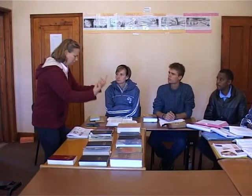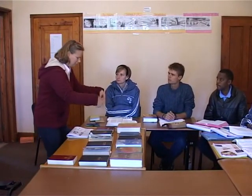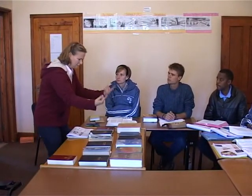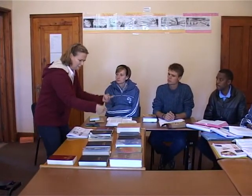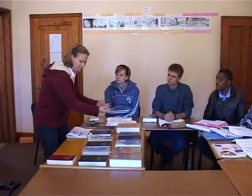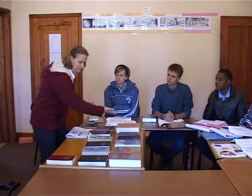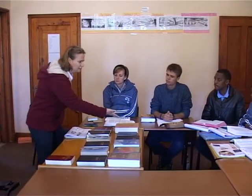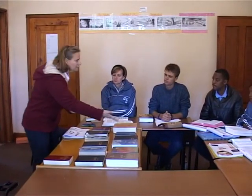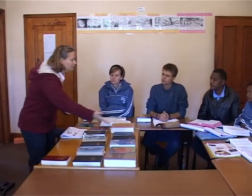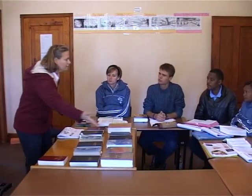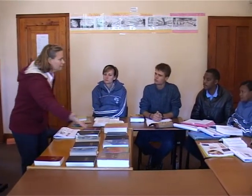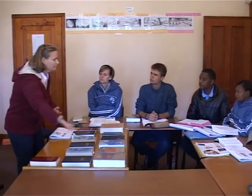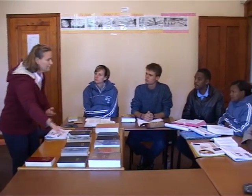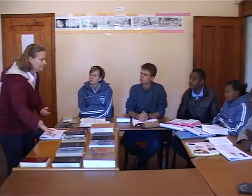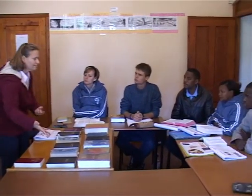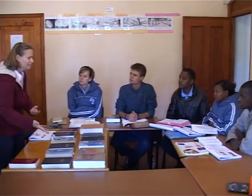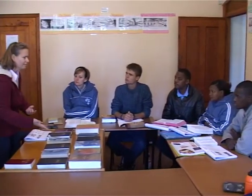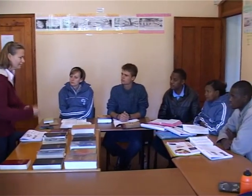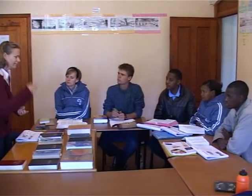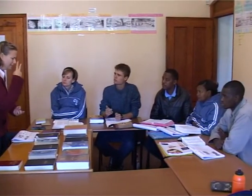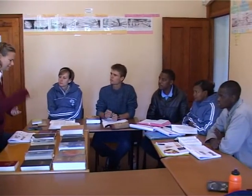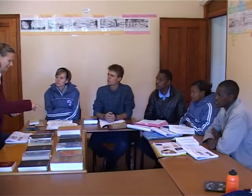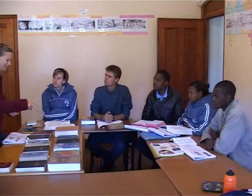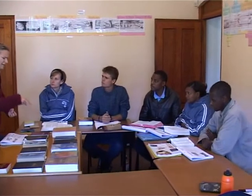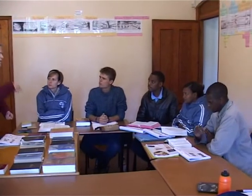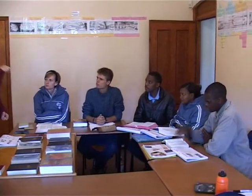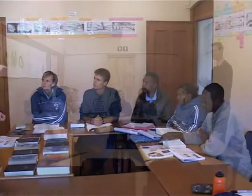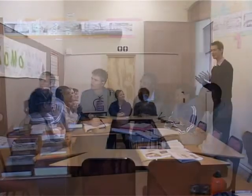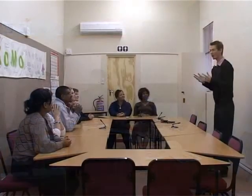part is inaccessible to them.